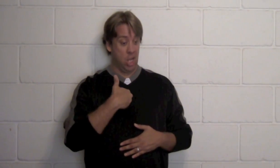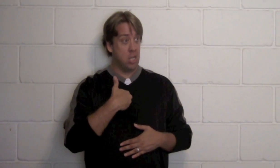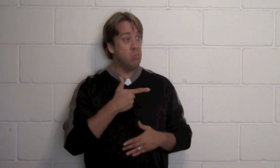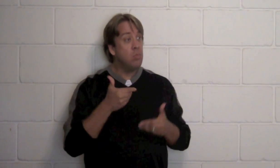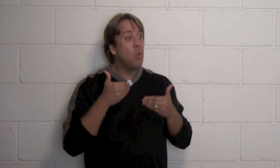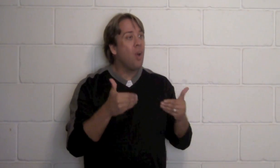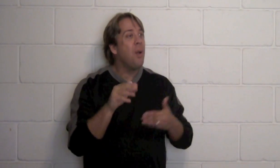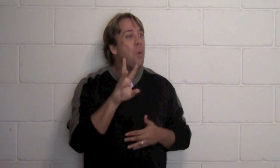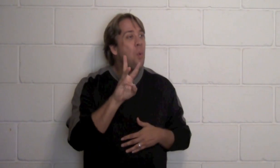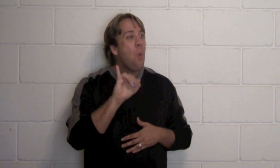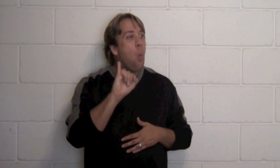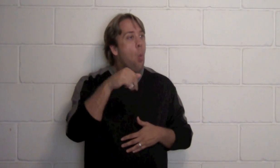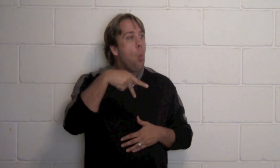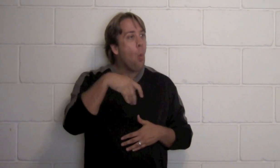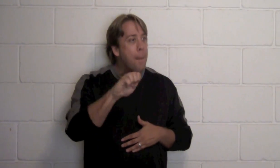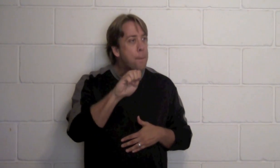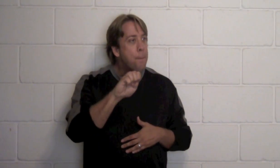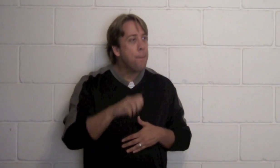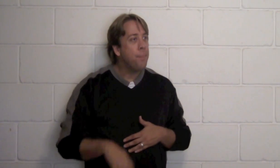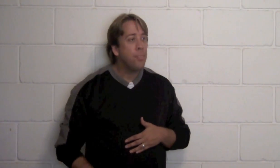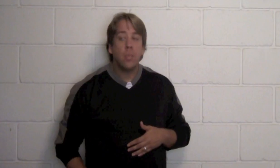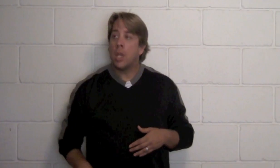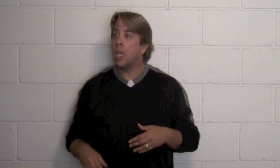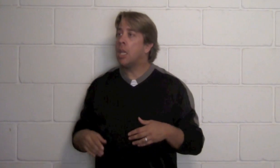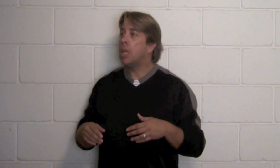Now, in between your breasts, start wiping."